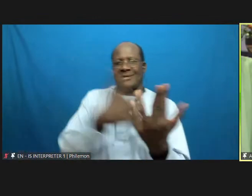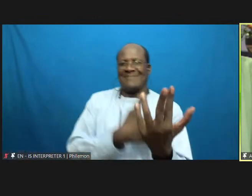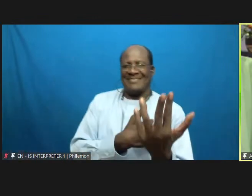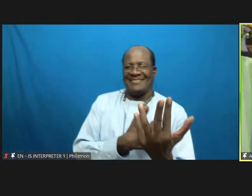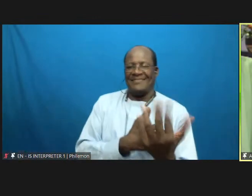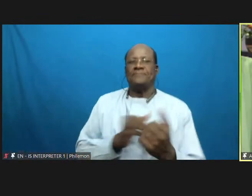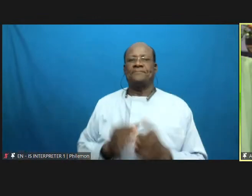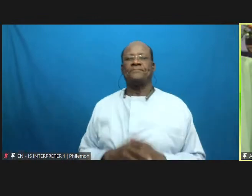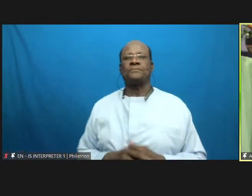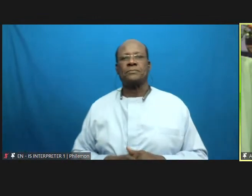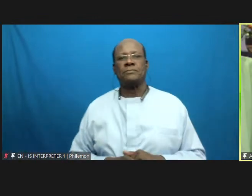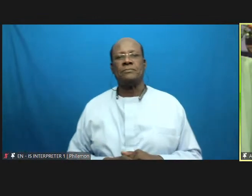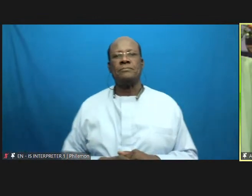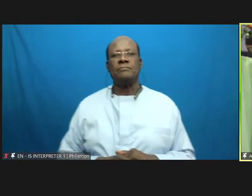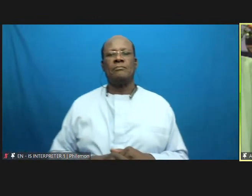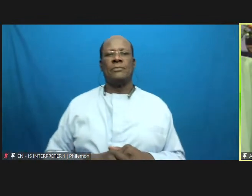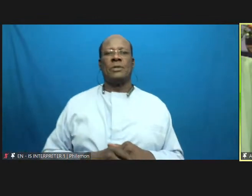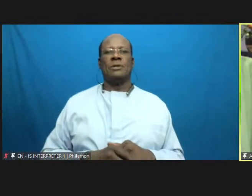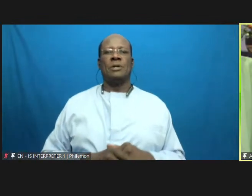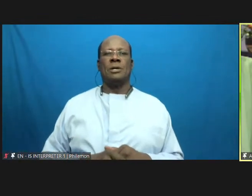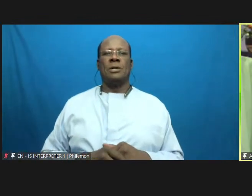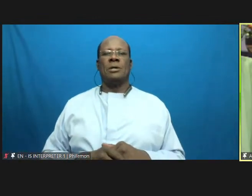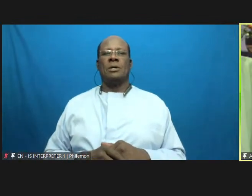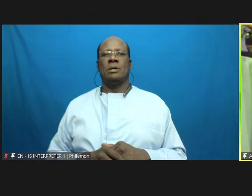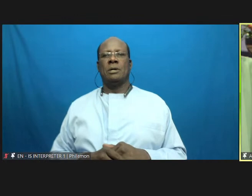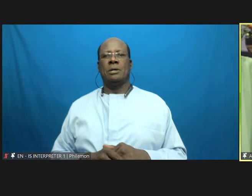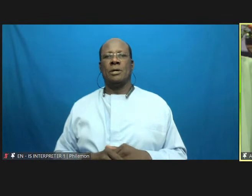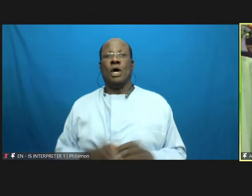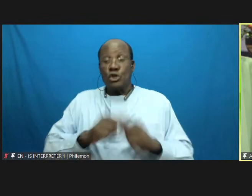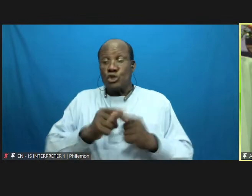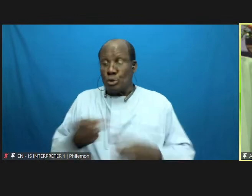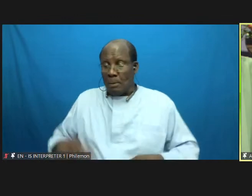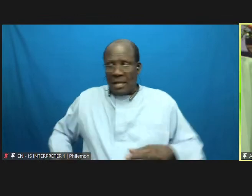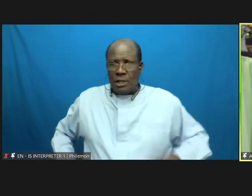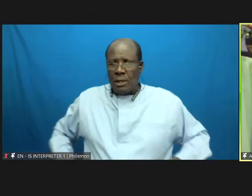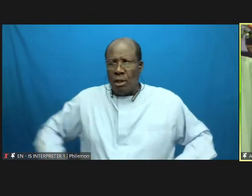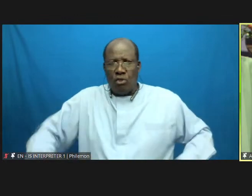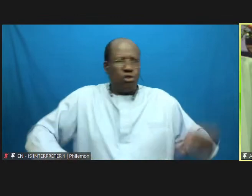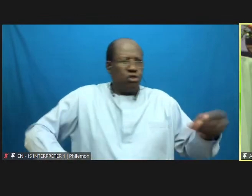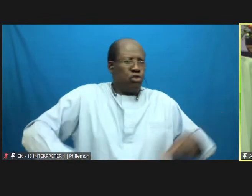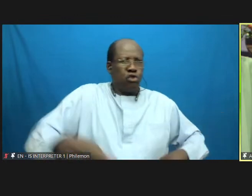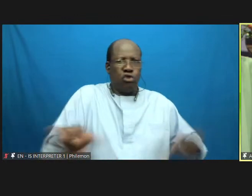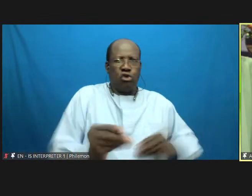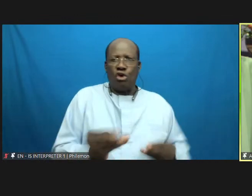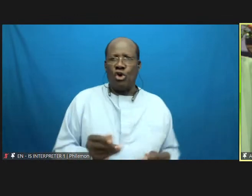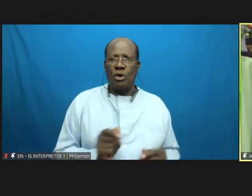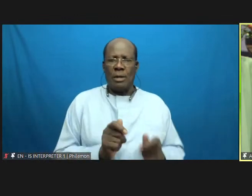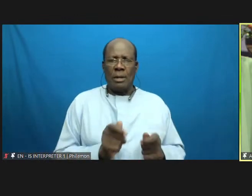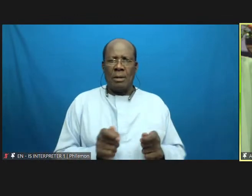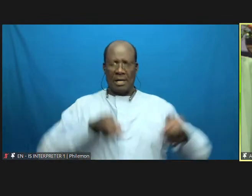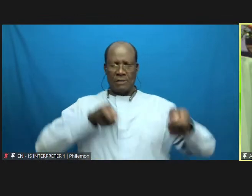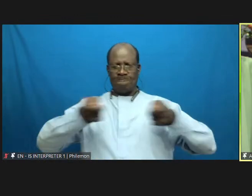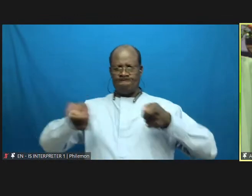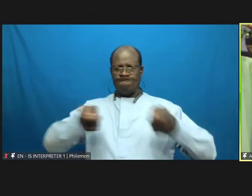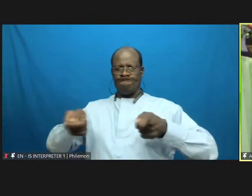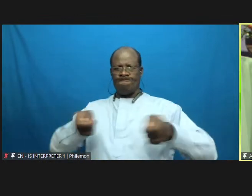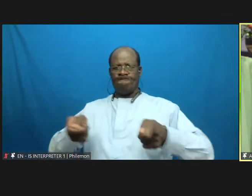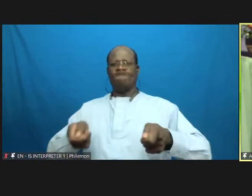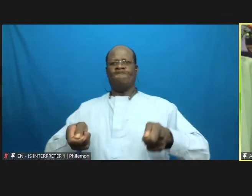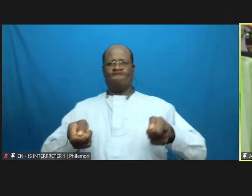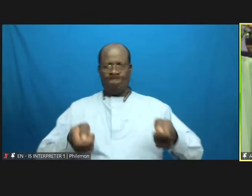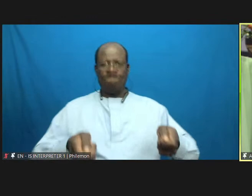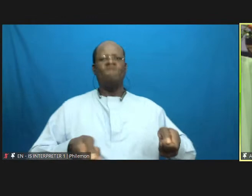tax and spending expenditure, and to promote green initiatives,